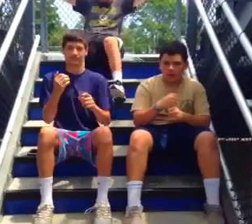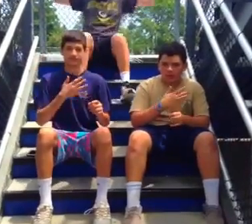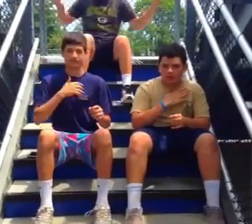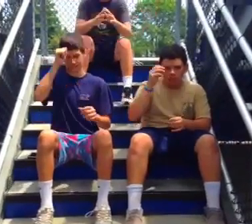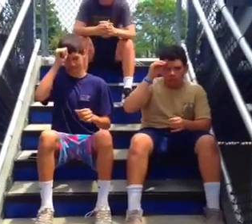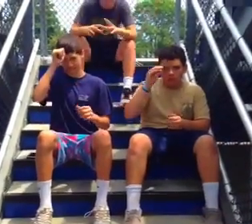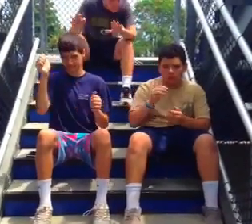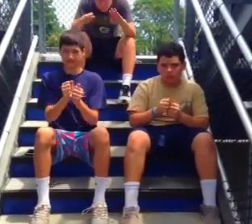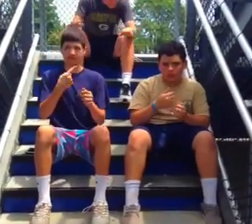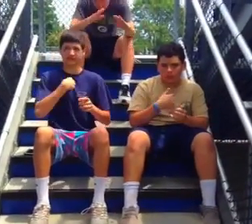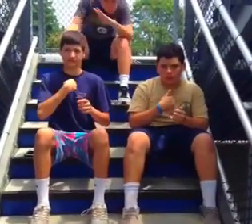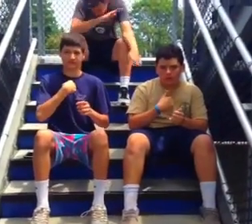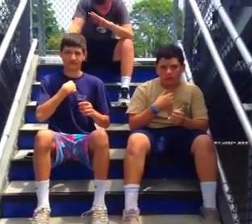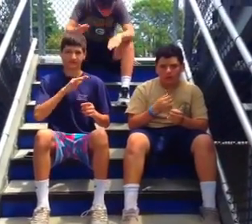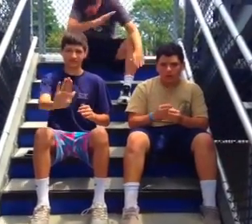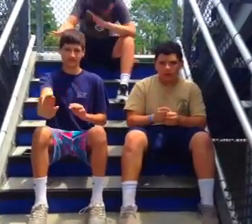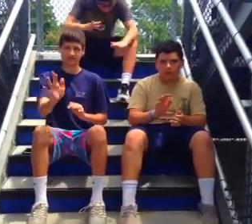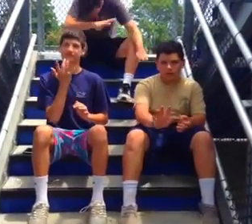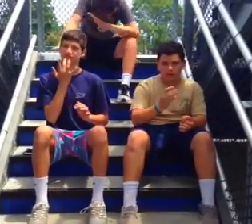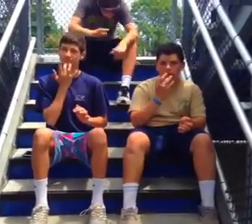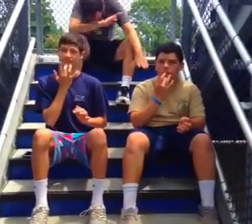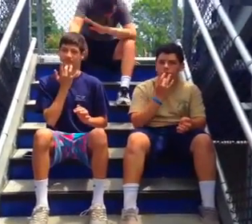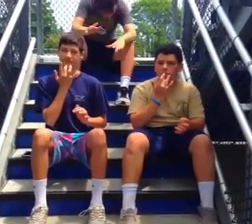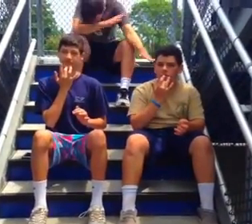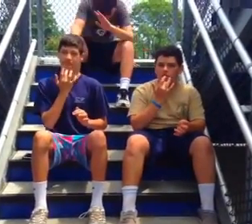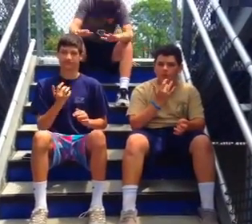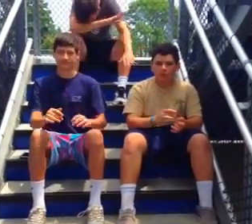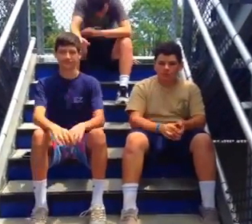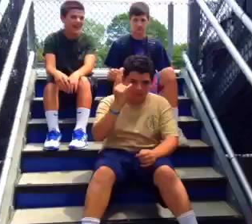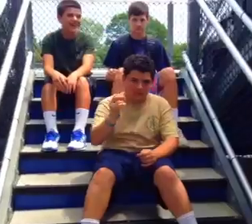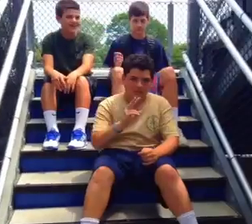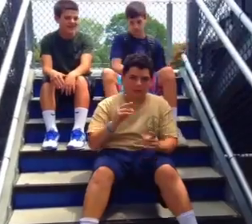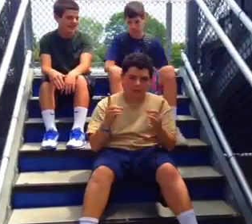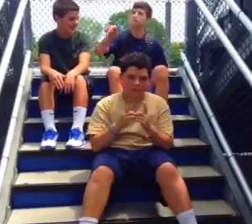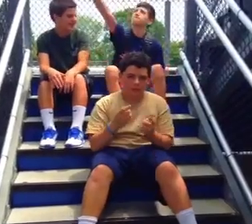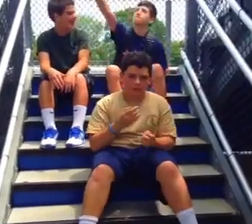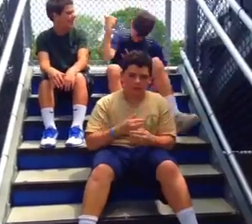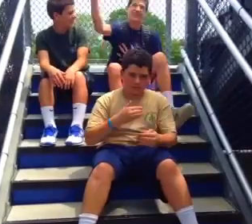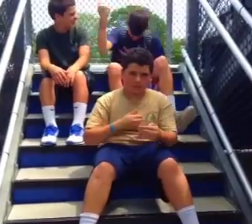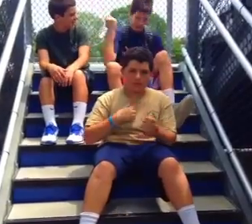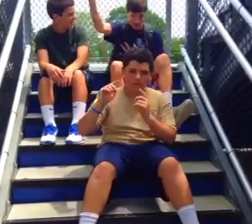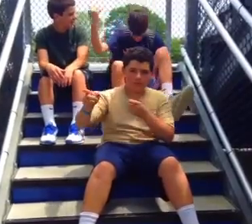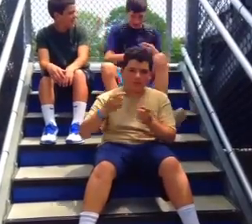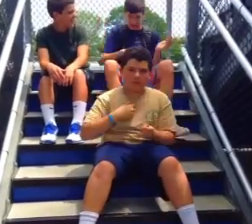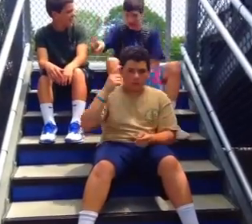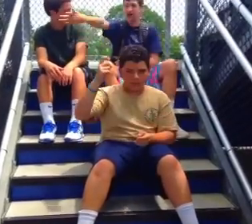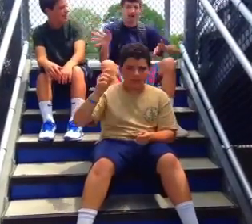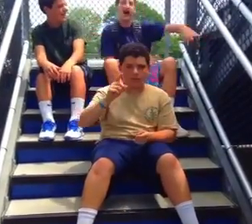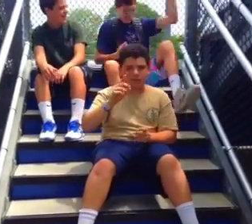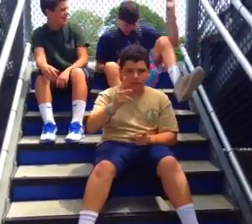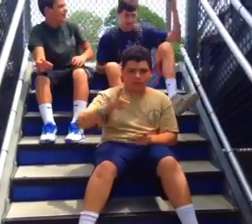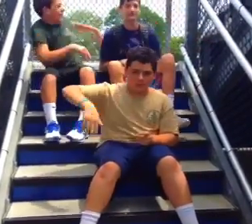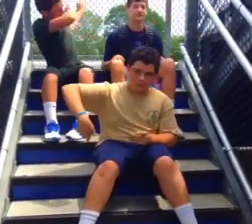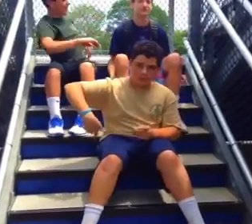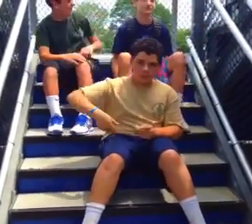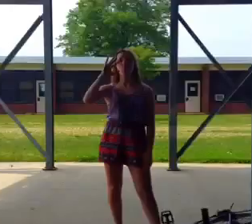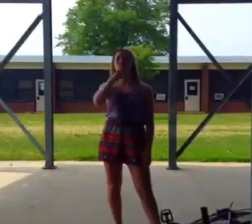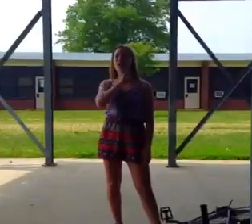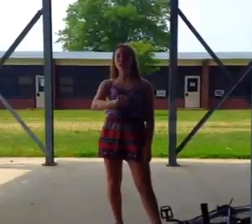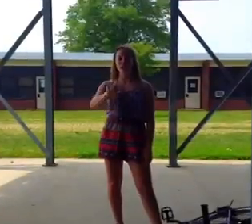my boys with me, at least those in favor. And if we don't meet before I leave, I hope I'll see you later. Once I